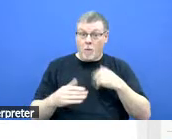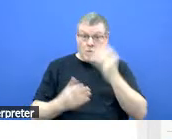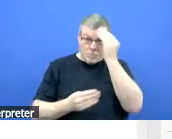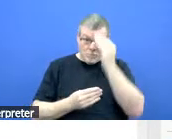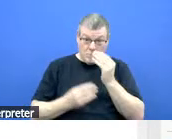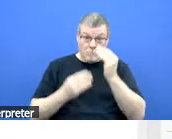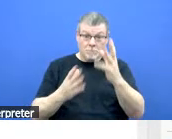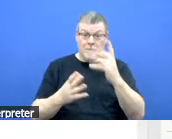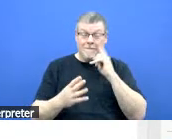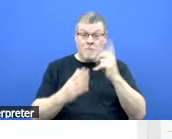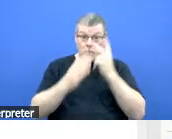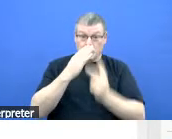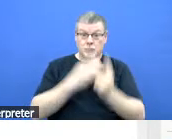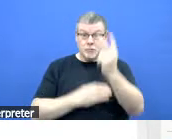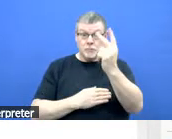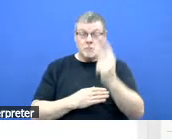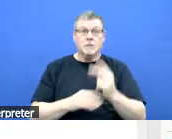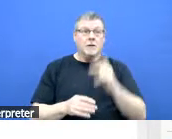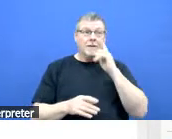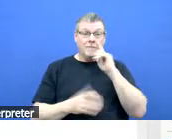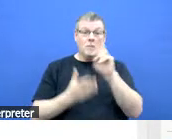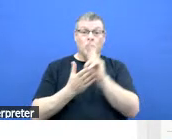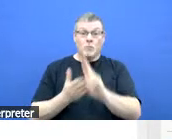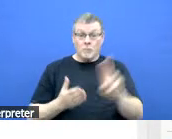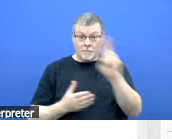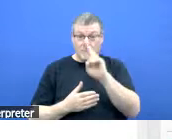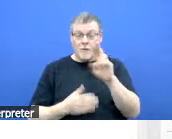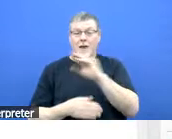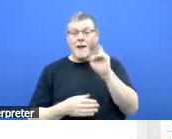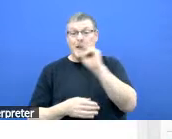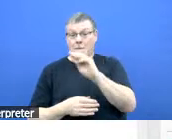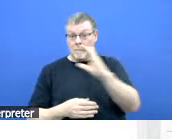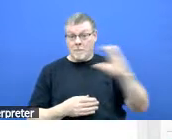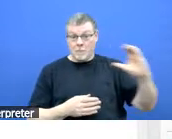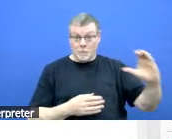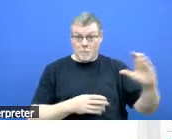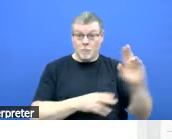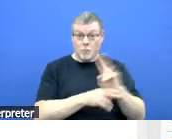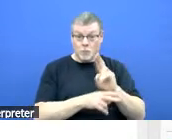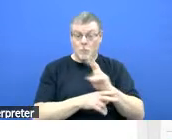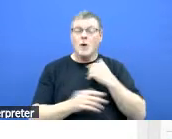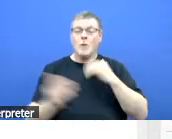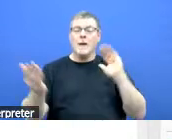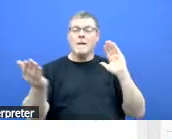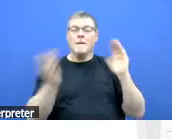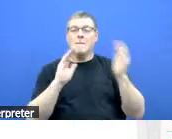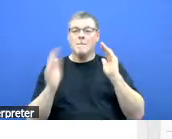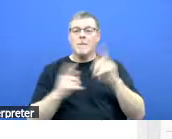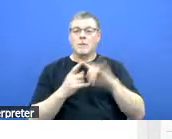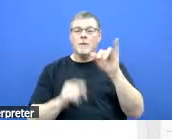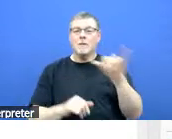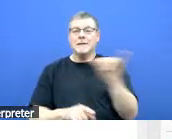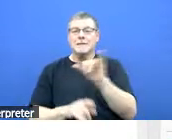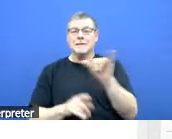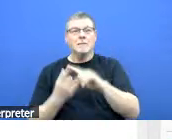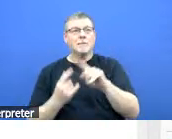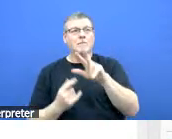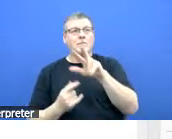projected trip generation for the university and Mary Cariola uses, we compared that to that similar